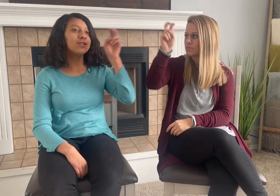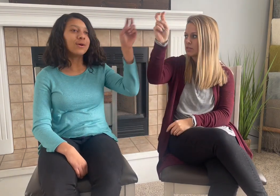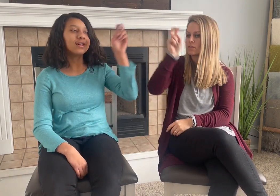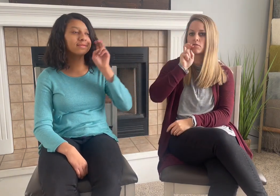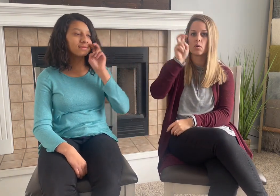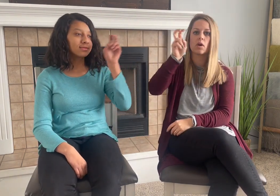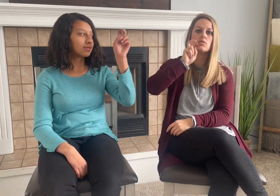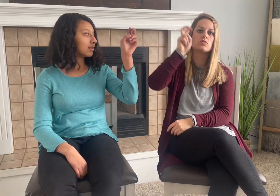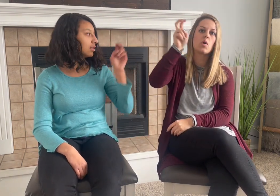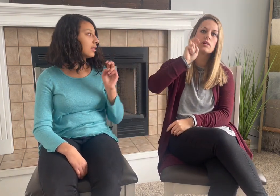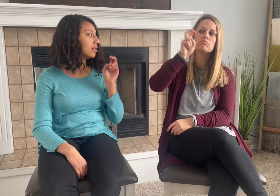Snore. Our snore.